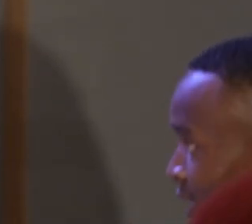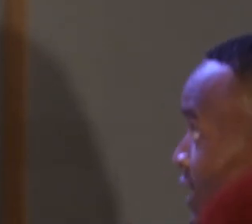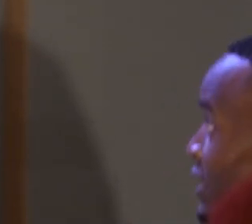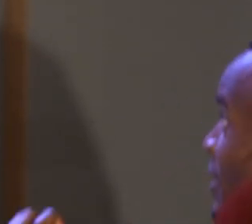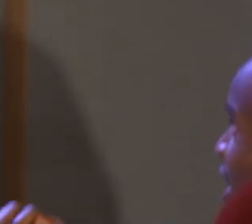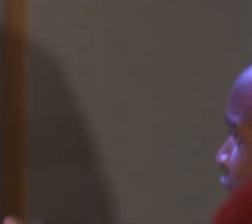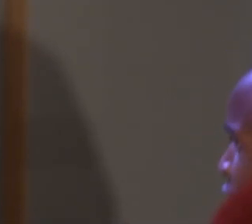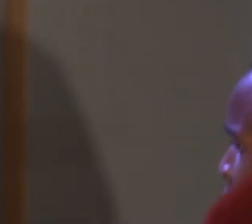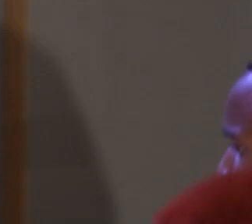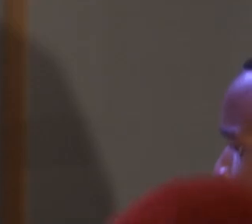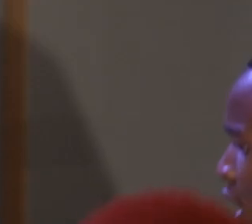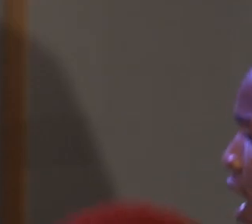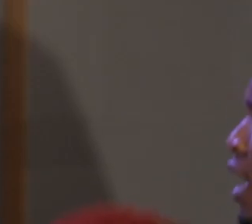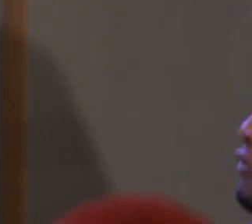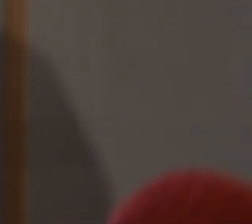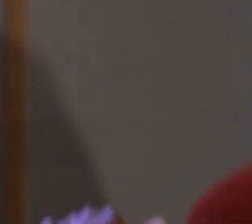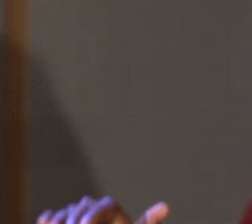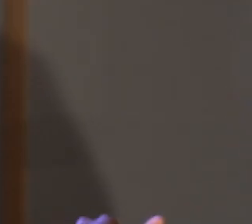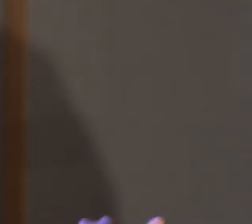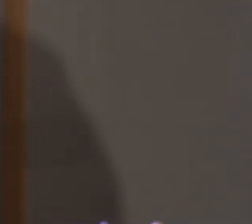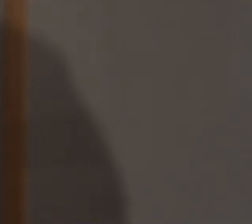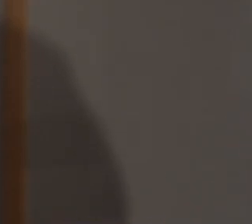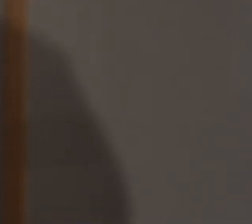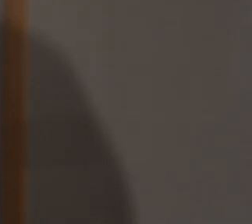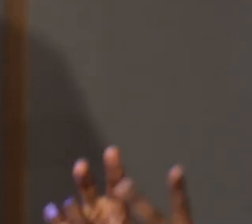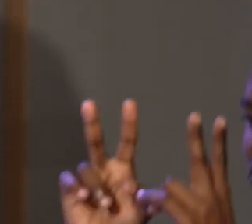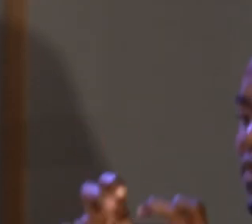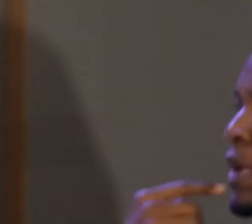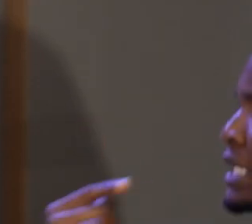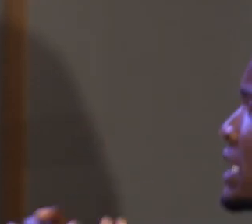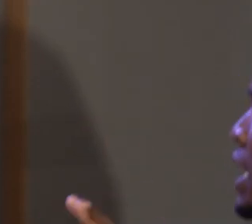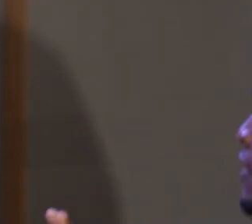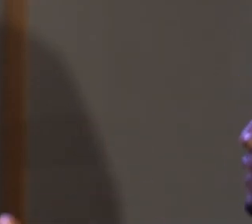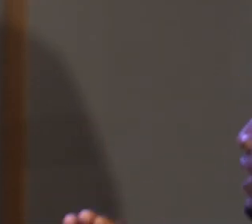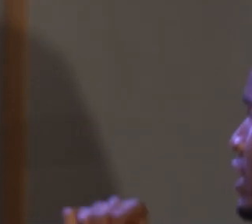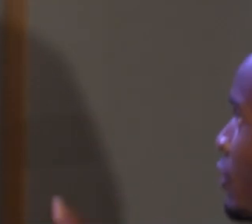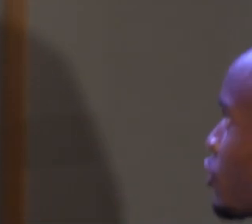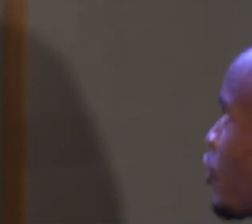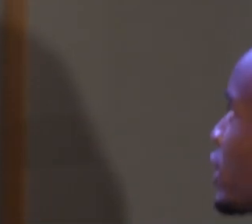31549 covers more. The title says it all. It's about web I think it's